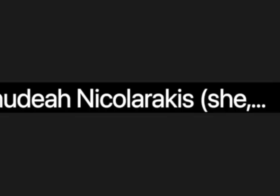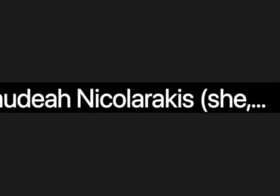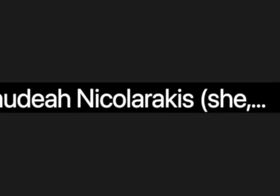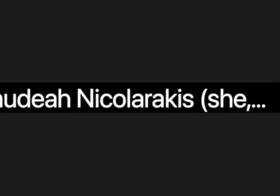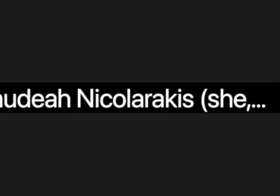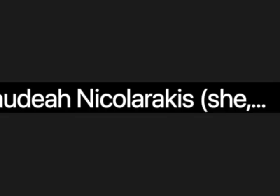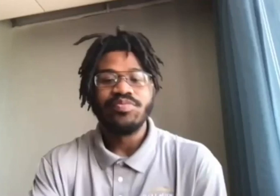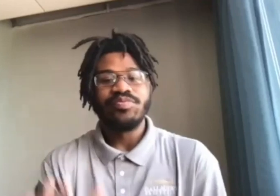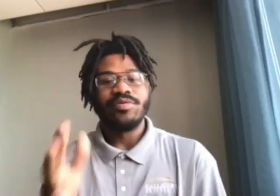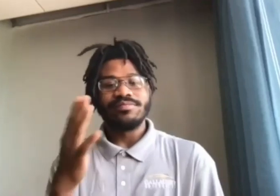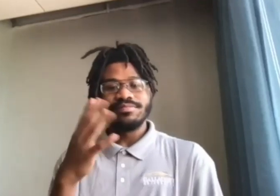education.